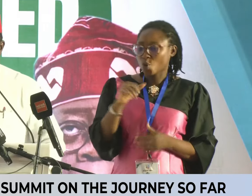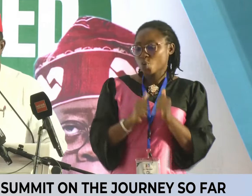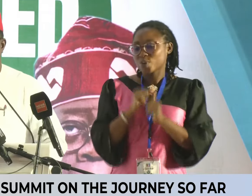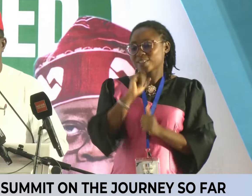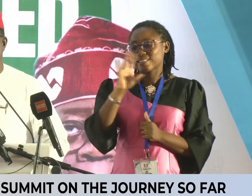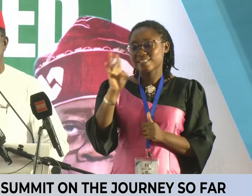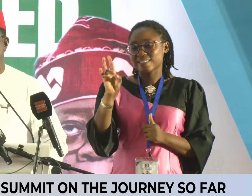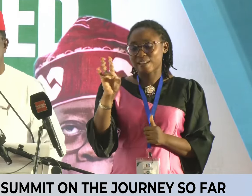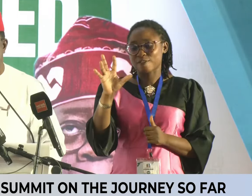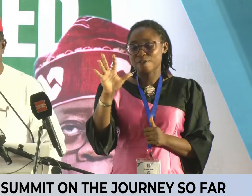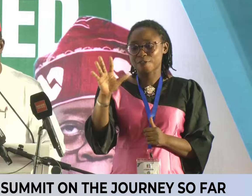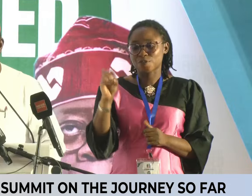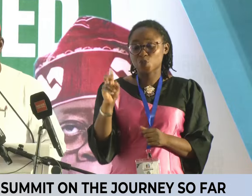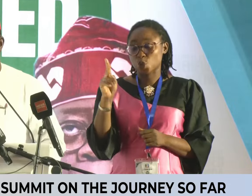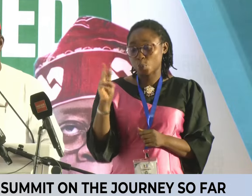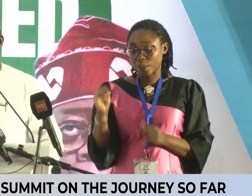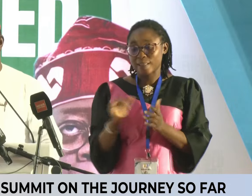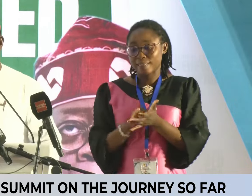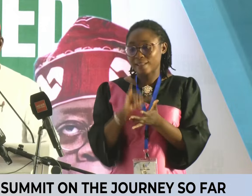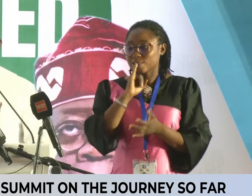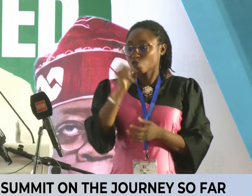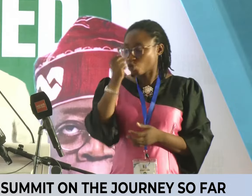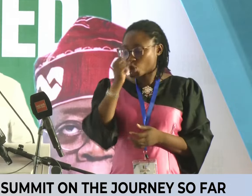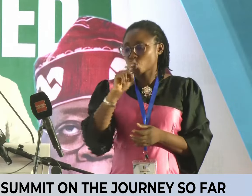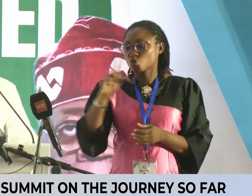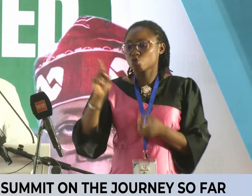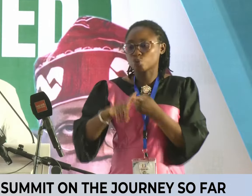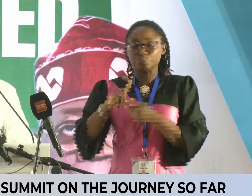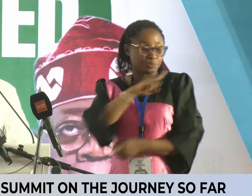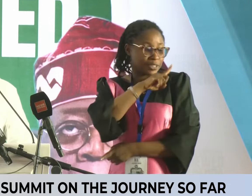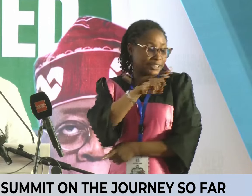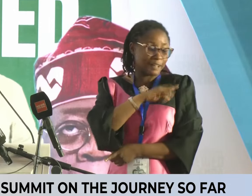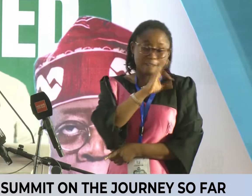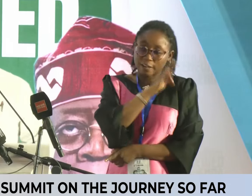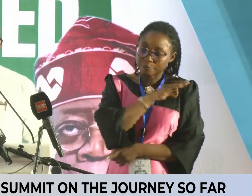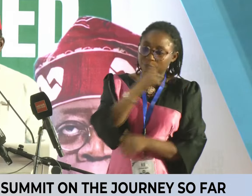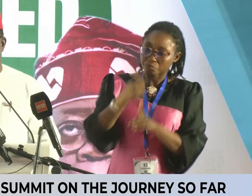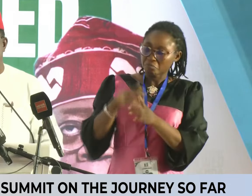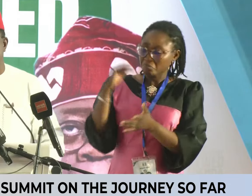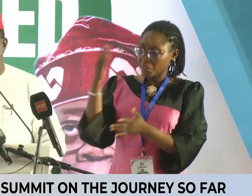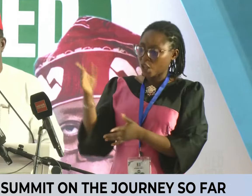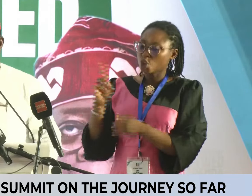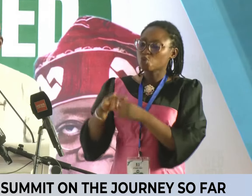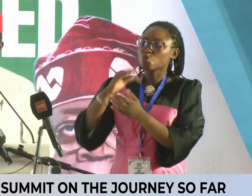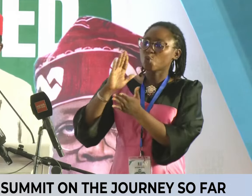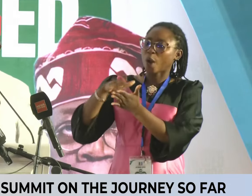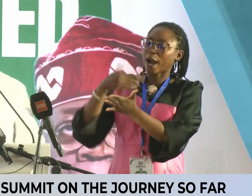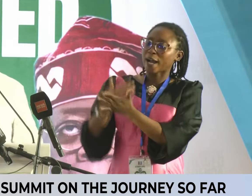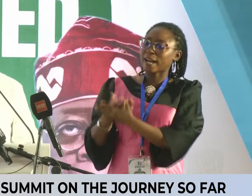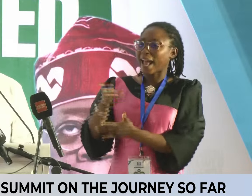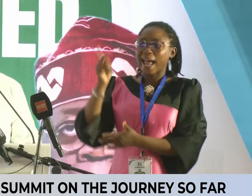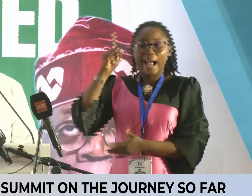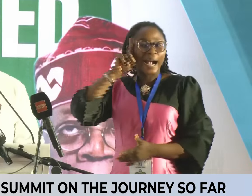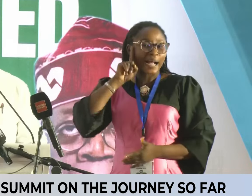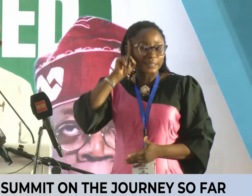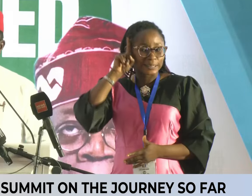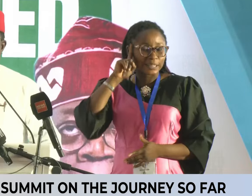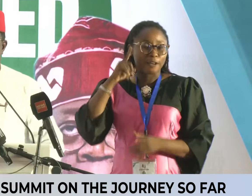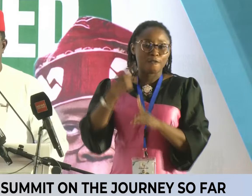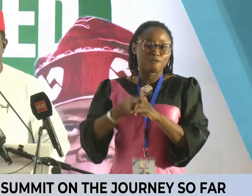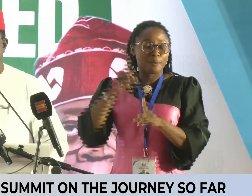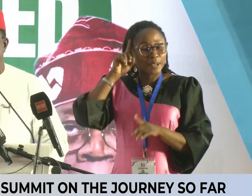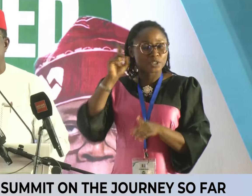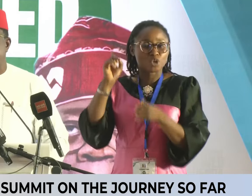kilometers. And that is Sokoto, you get to Zamfara. And from Zamfara, you get to Katsina, and from Katsina, you get